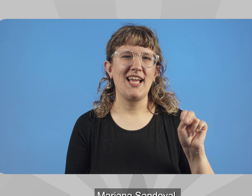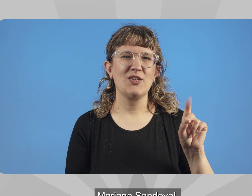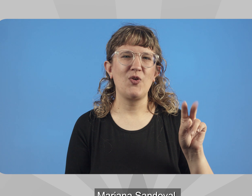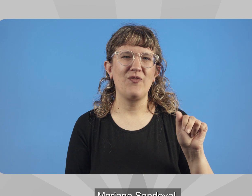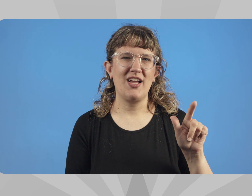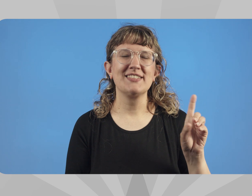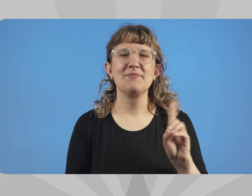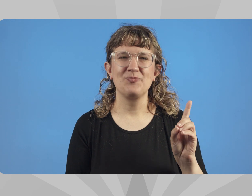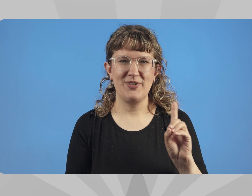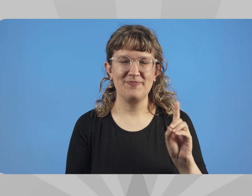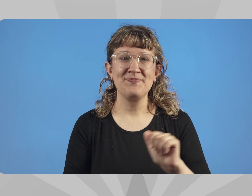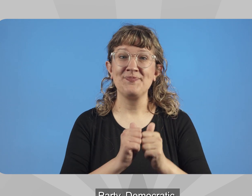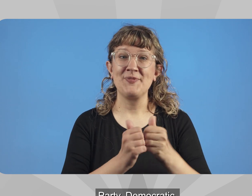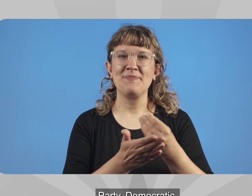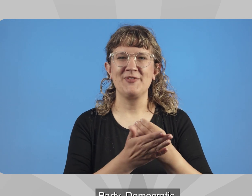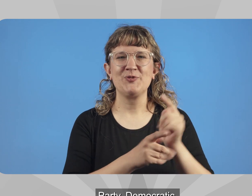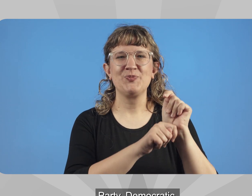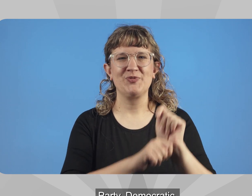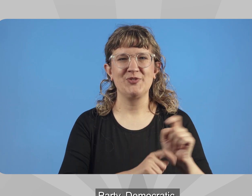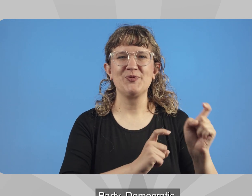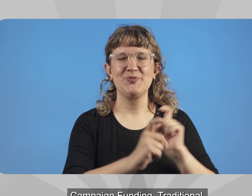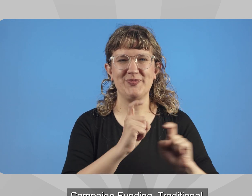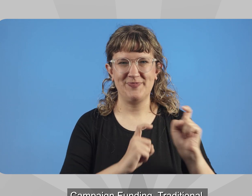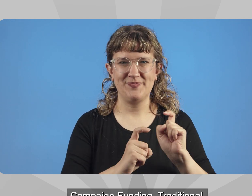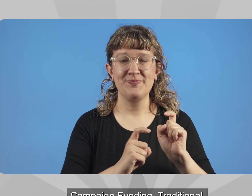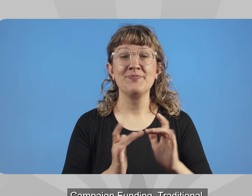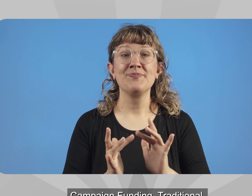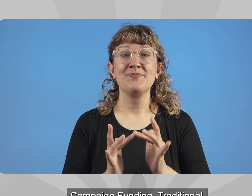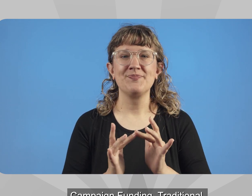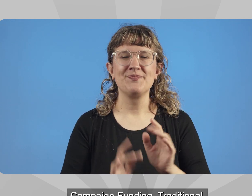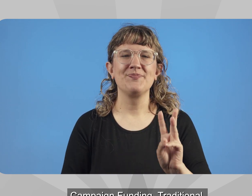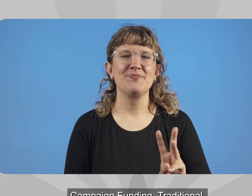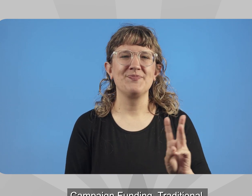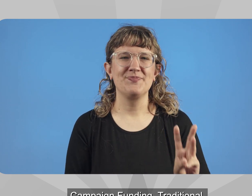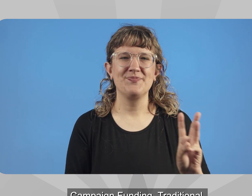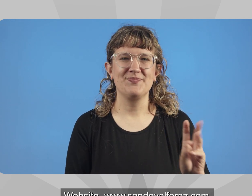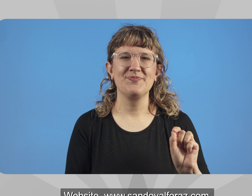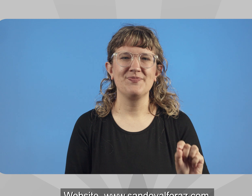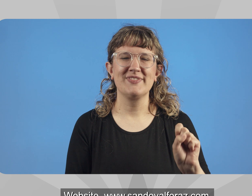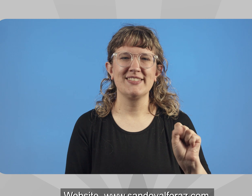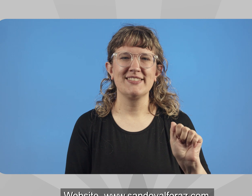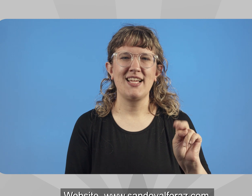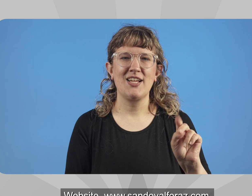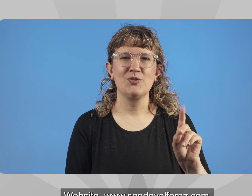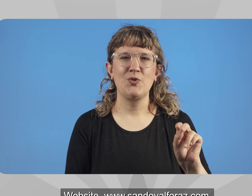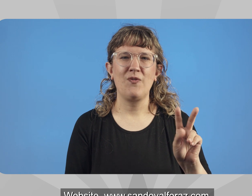Mariana Sandoval. Party Democratic. Campaign funding traditional. Website